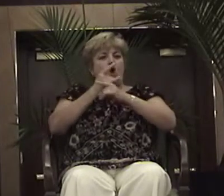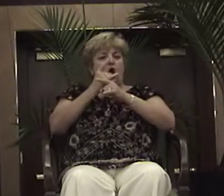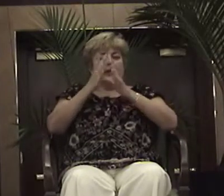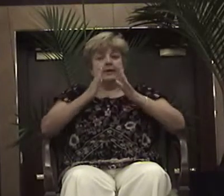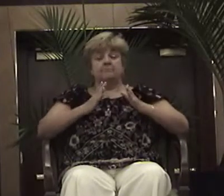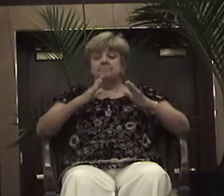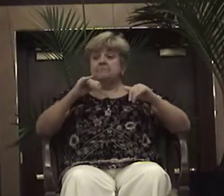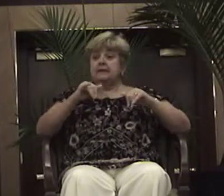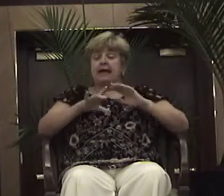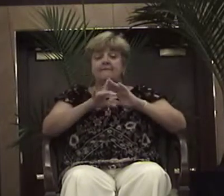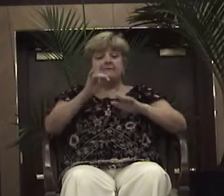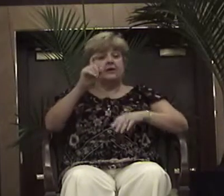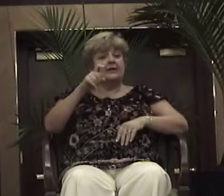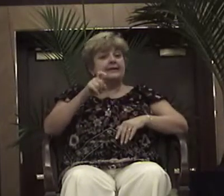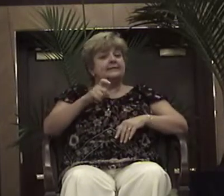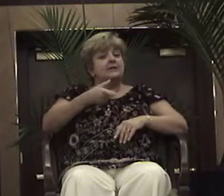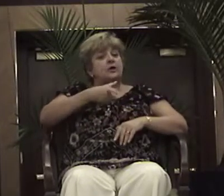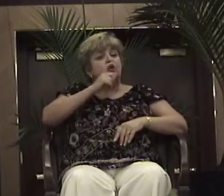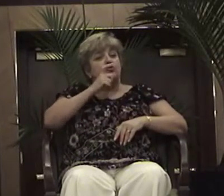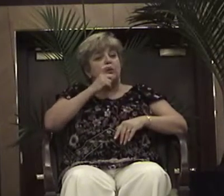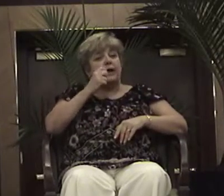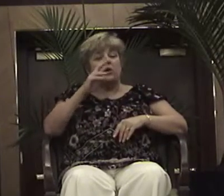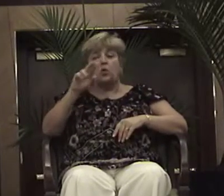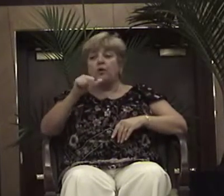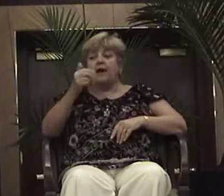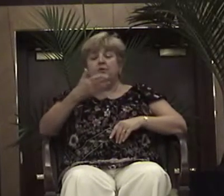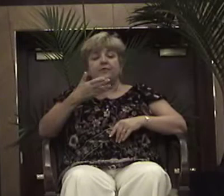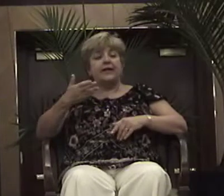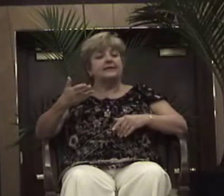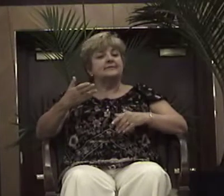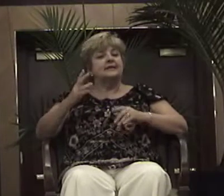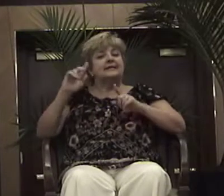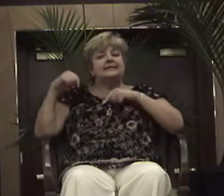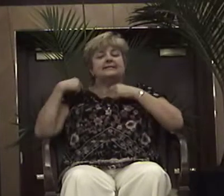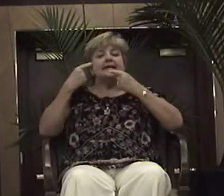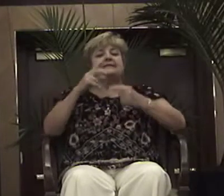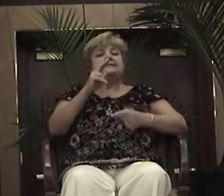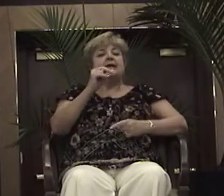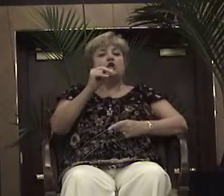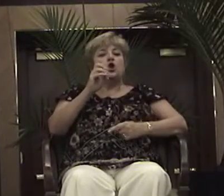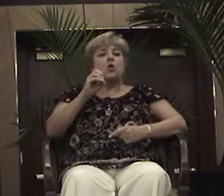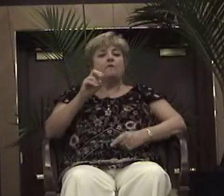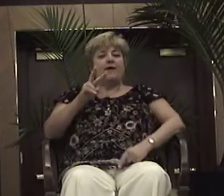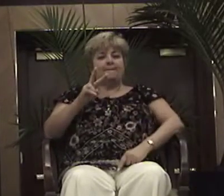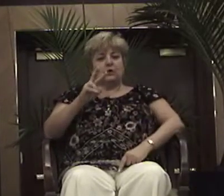other mood-altering stimulant since November the 16th of 1963.